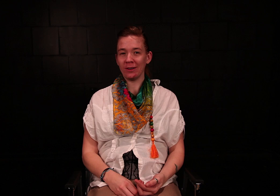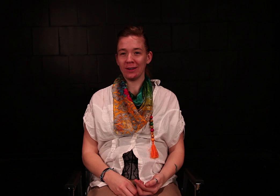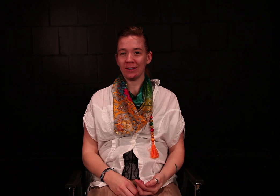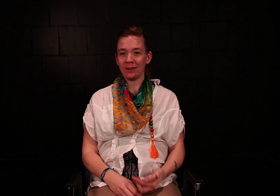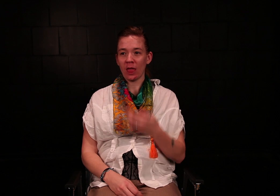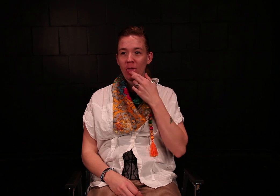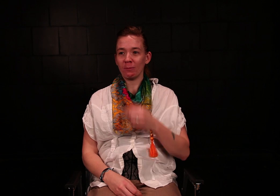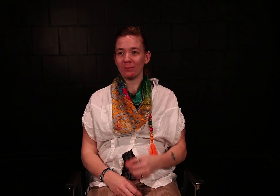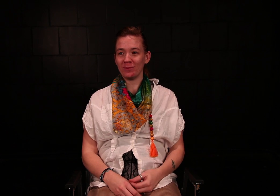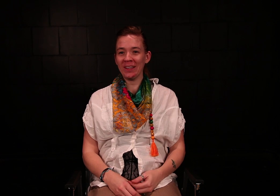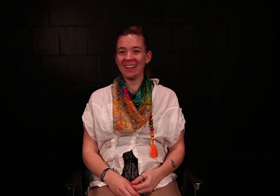And